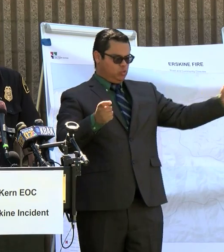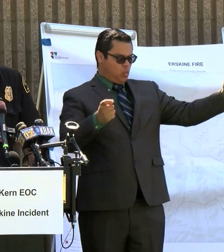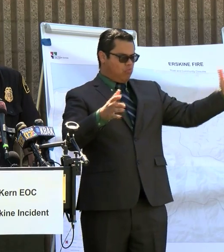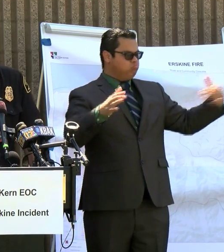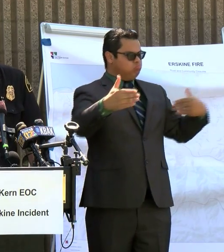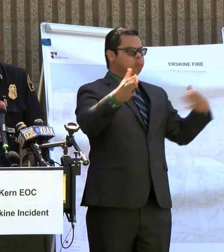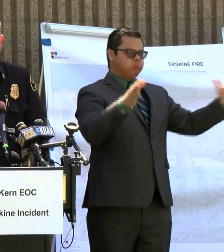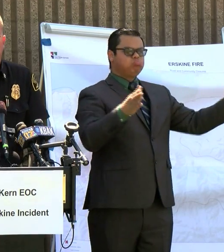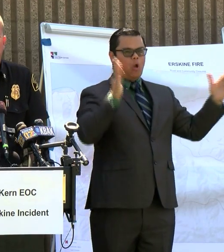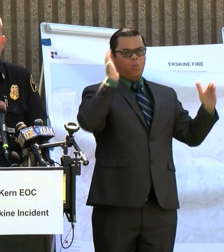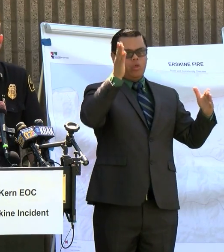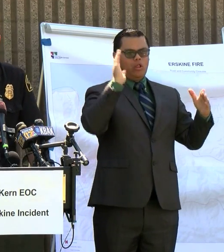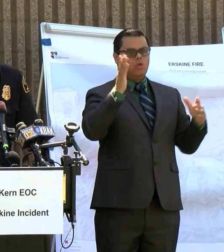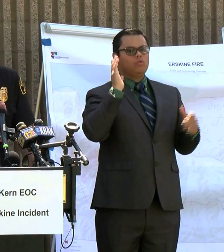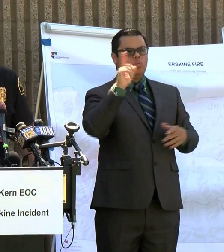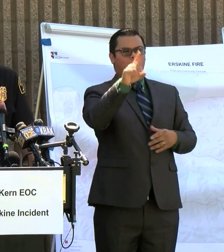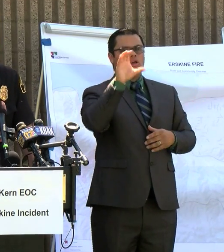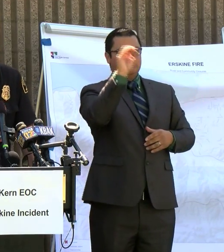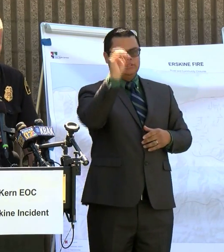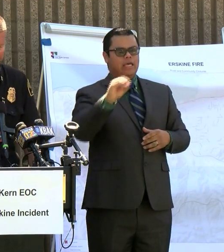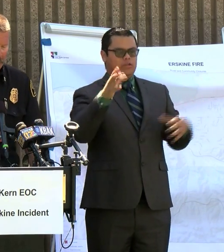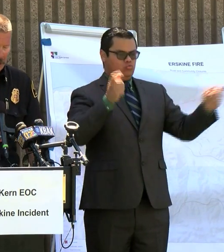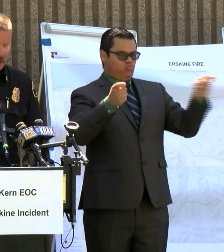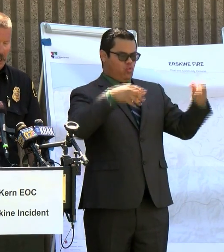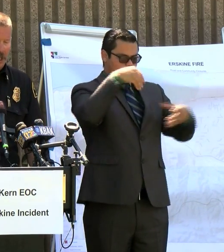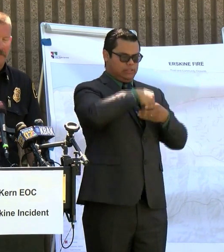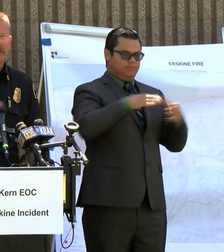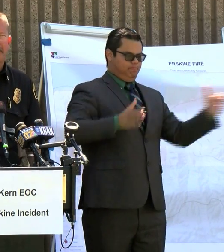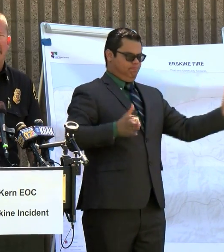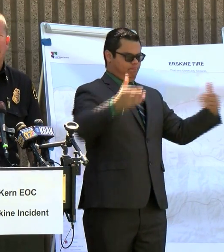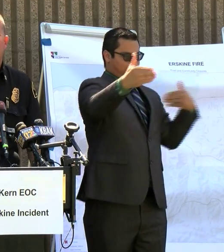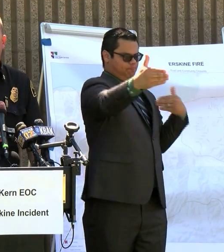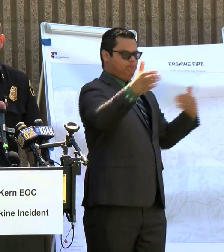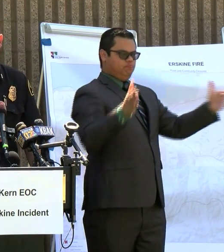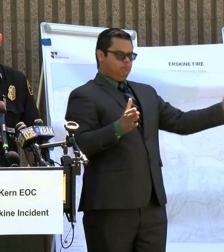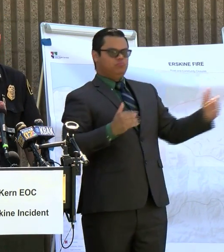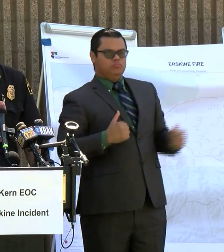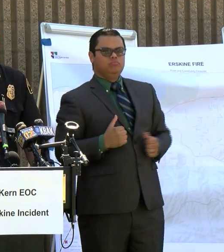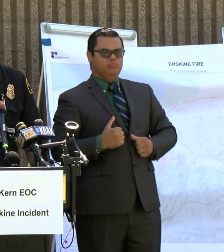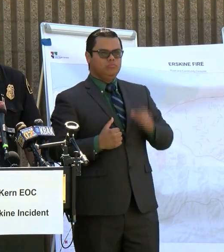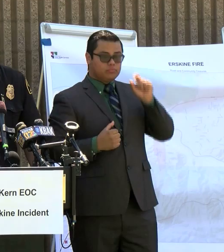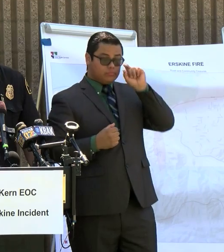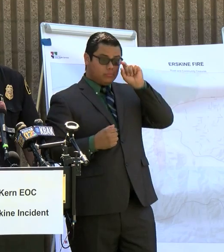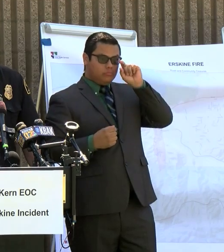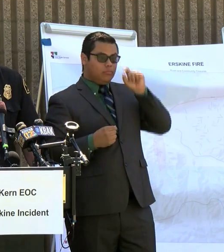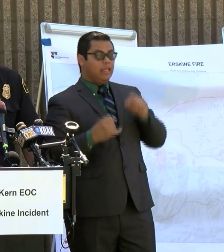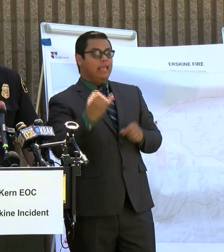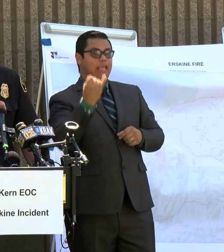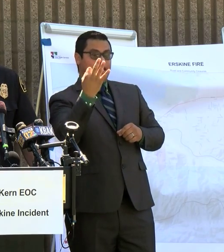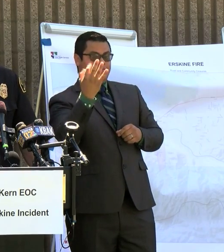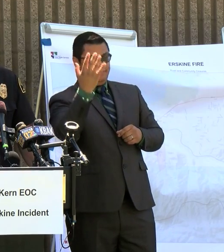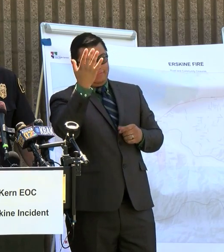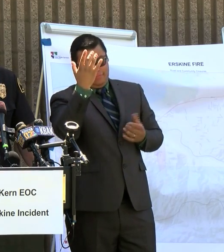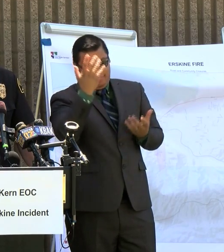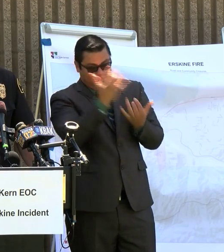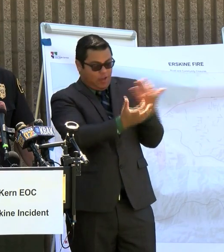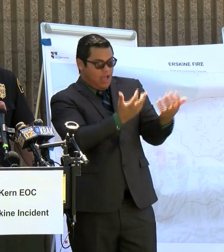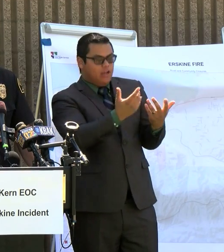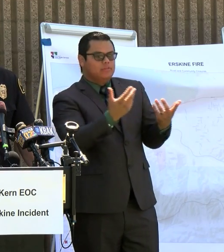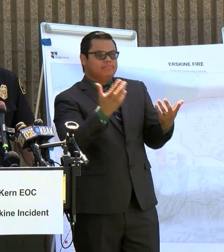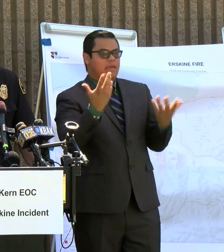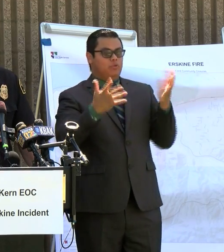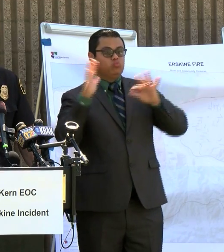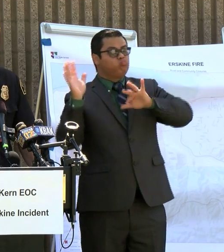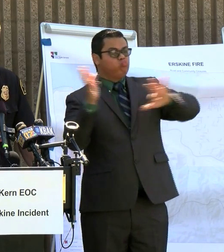be ultimately 100% controlled. If the fire did pick up, whether that be from like a